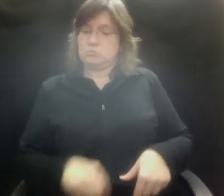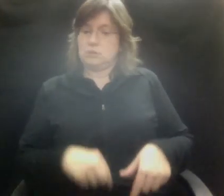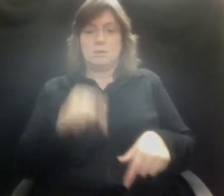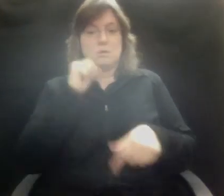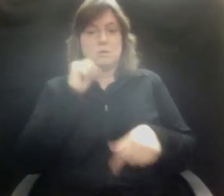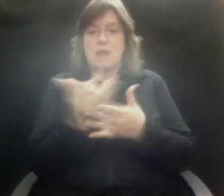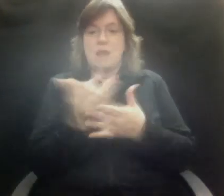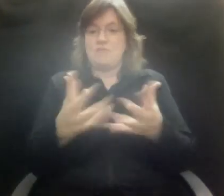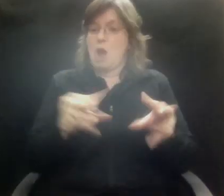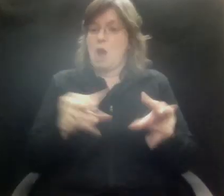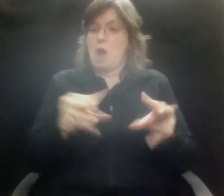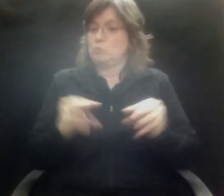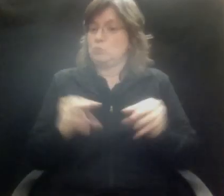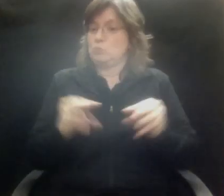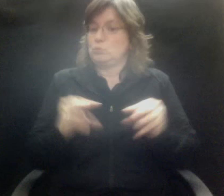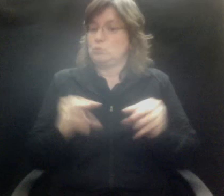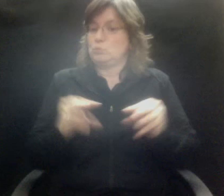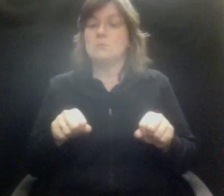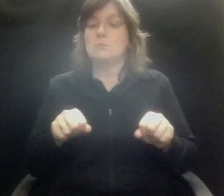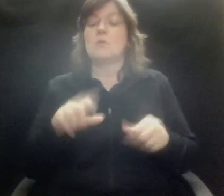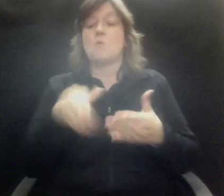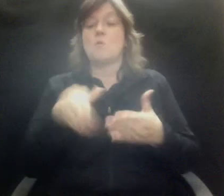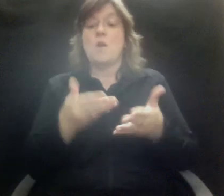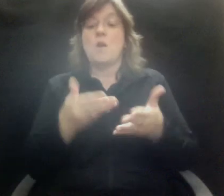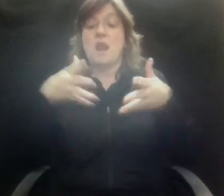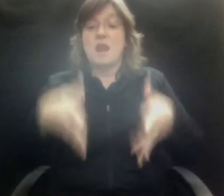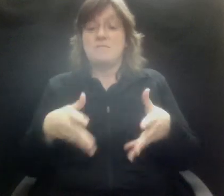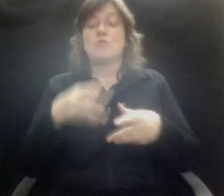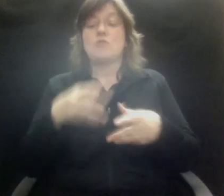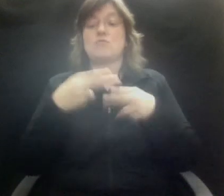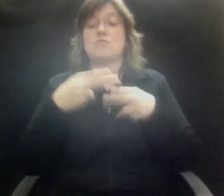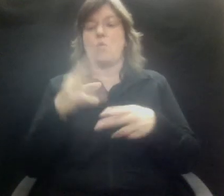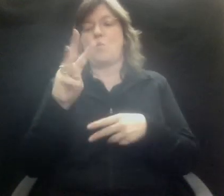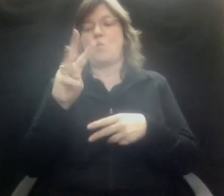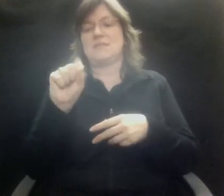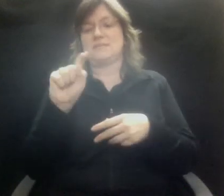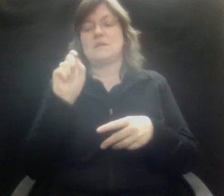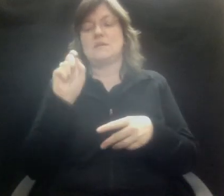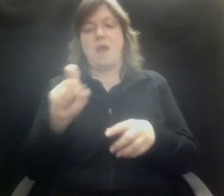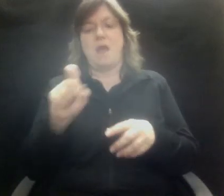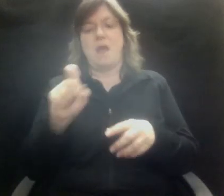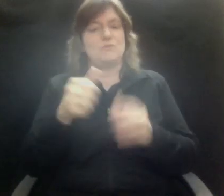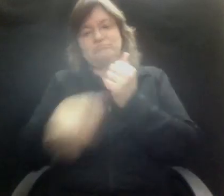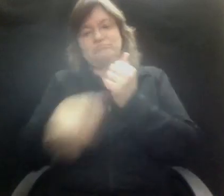The material that remains is considered a waste product, and it must pass out of your body.